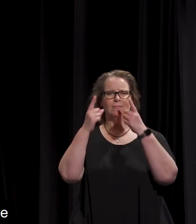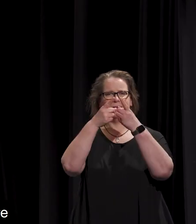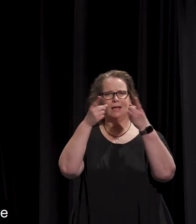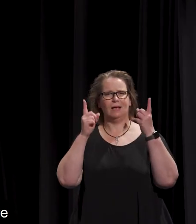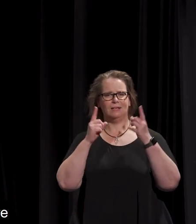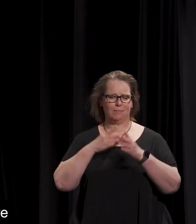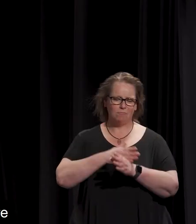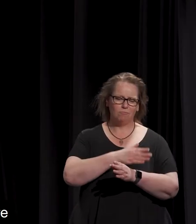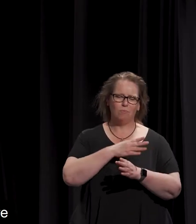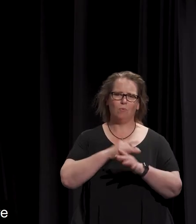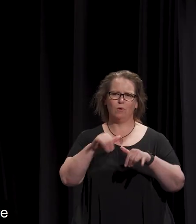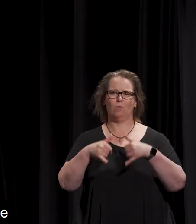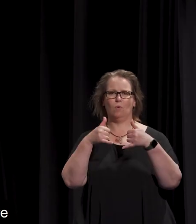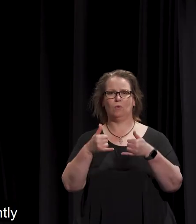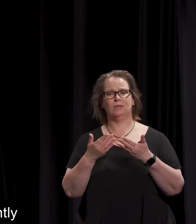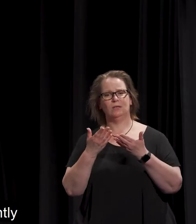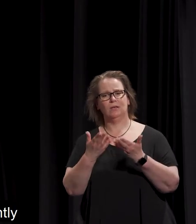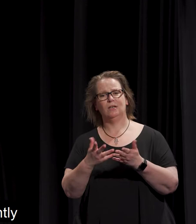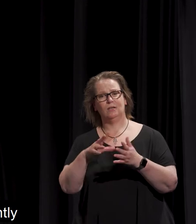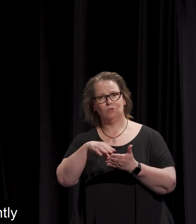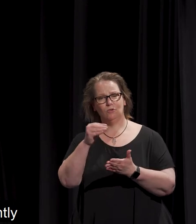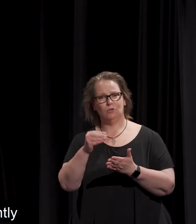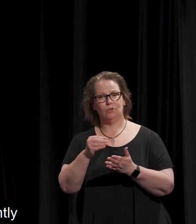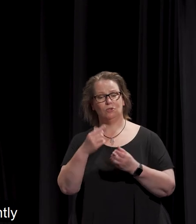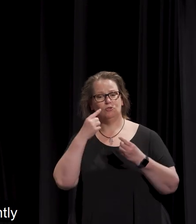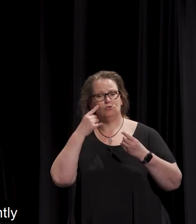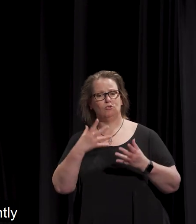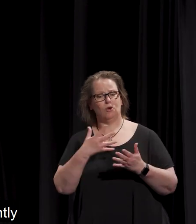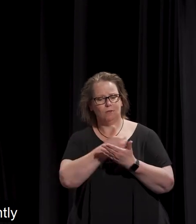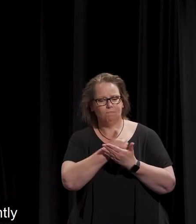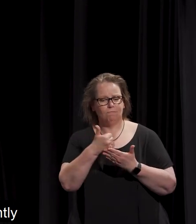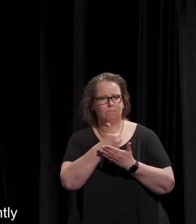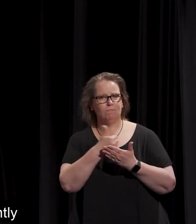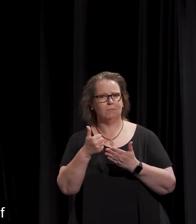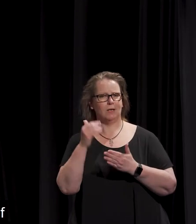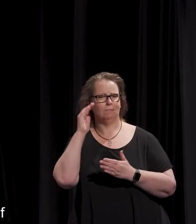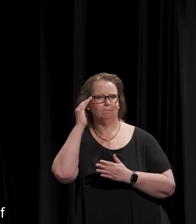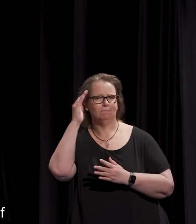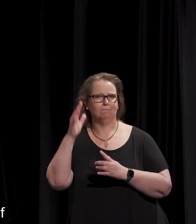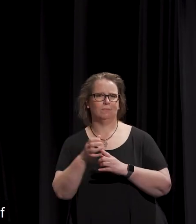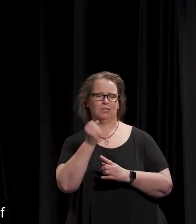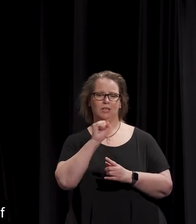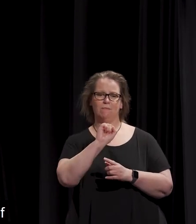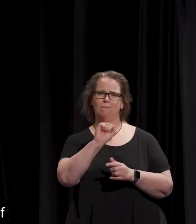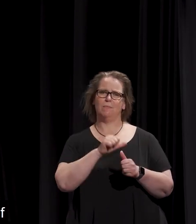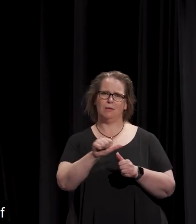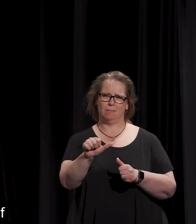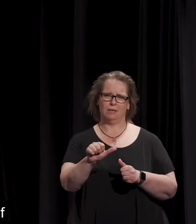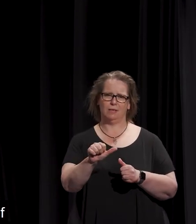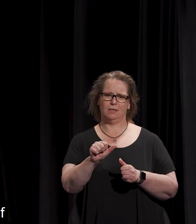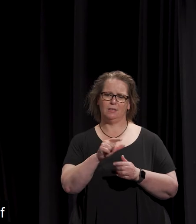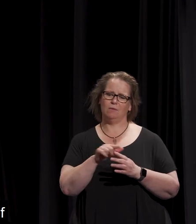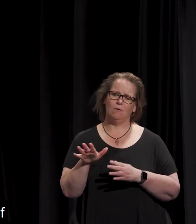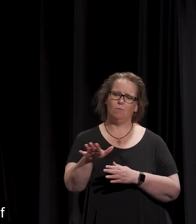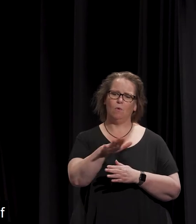Academic Effort Awards are presented to students who have been identified as consistently striving to achieve their personal best across all of